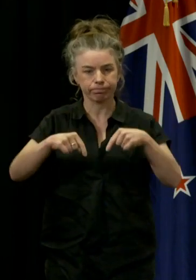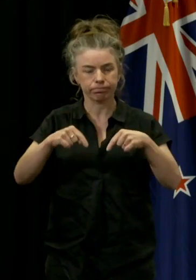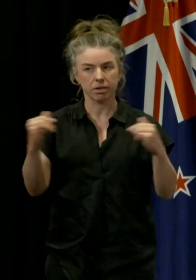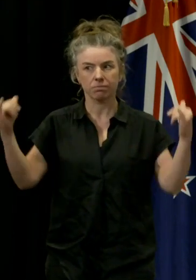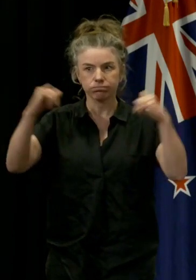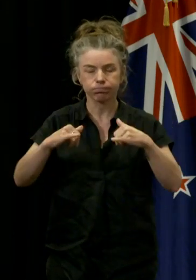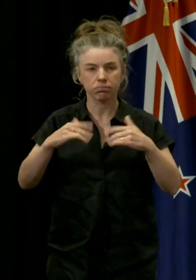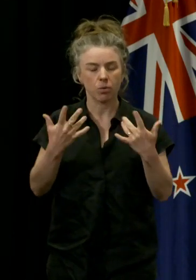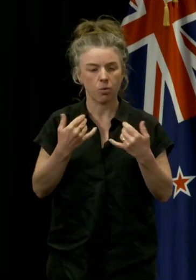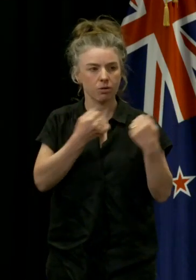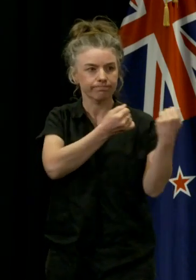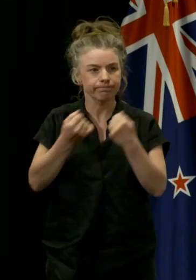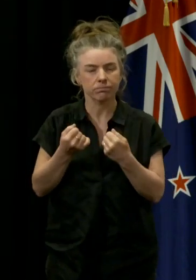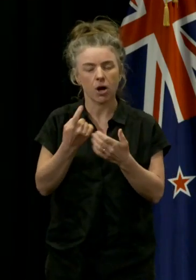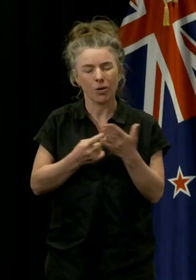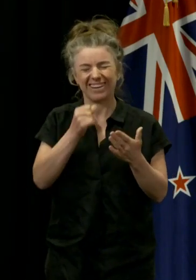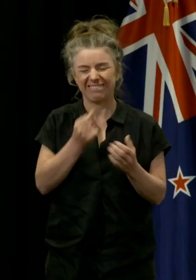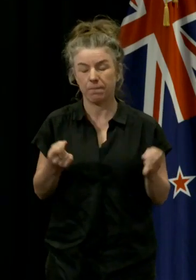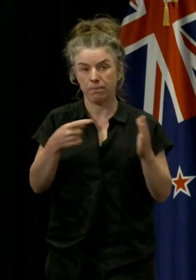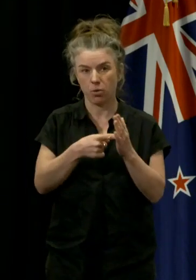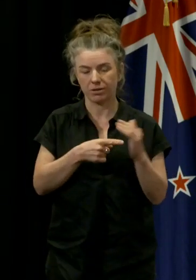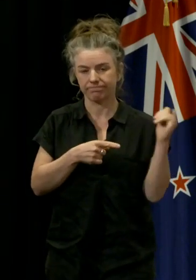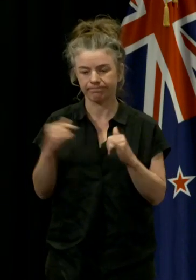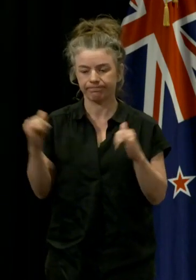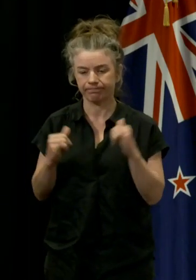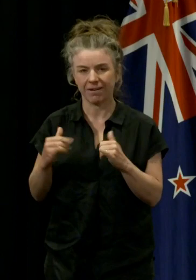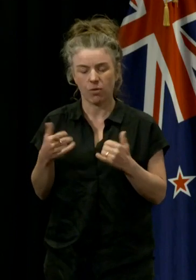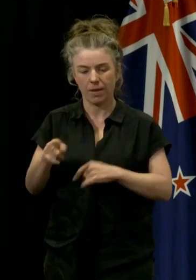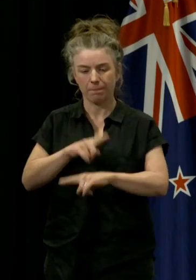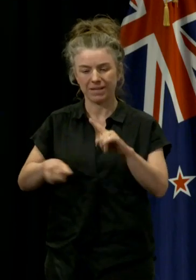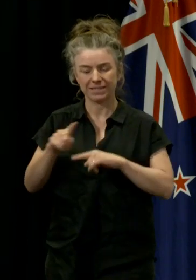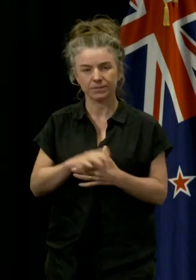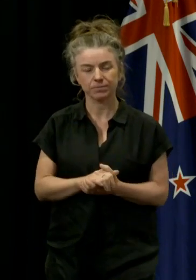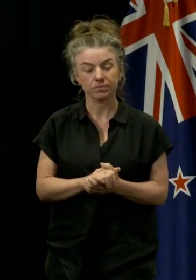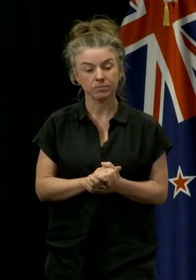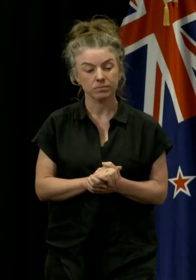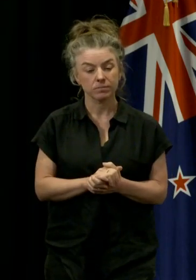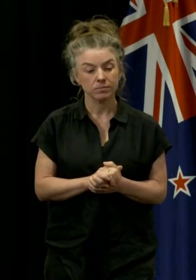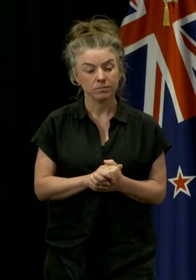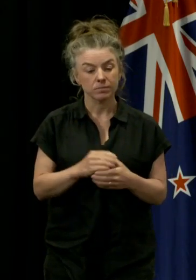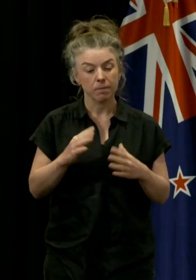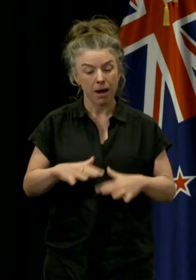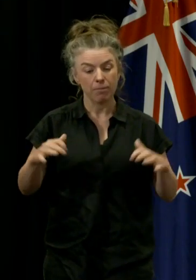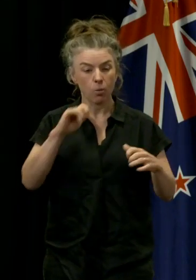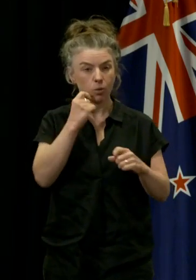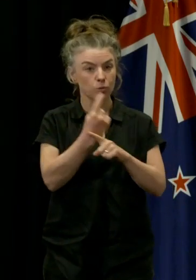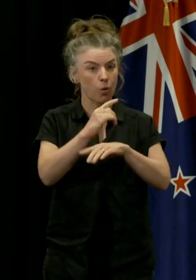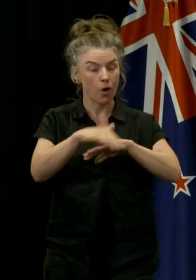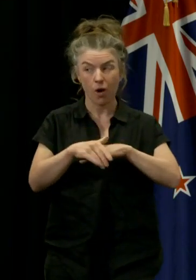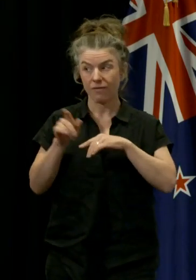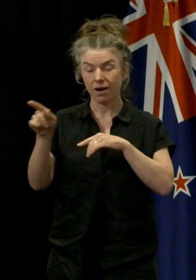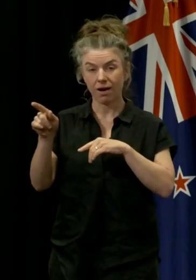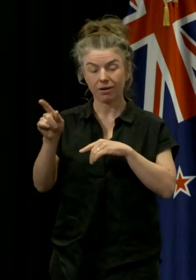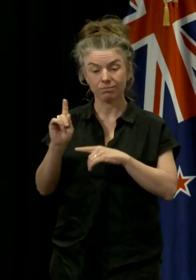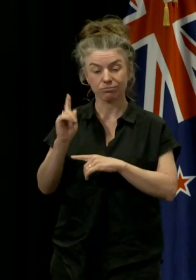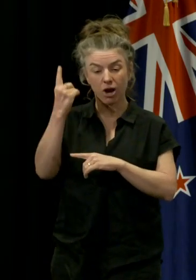meeting unless absolutely vital. The main items of business that Parliament will consider are the Prime Minister's